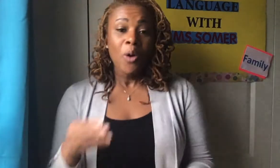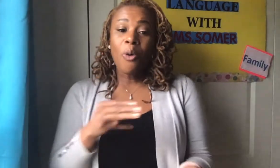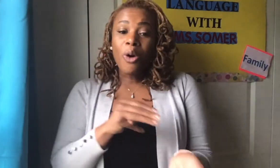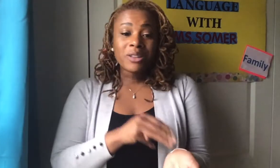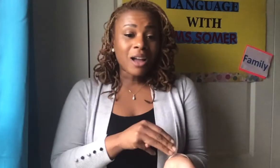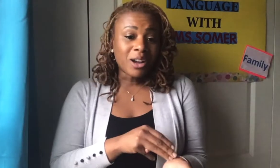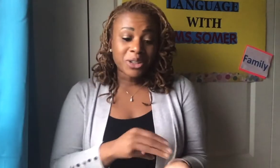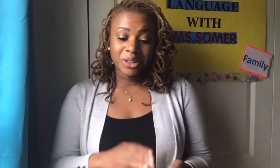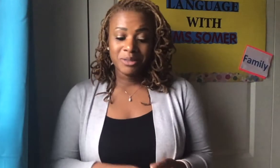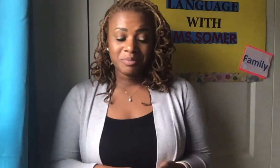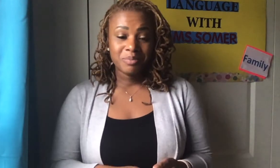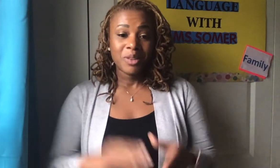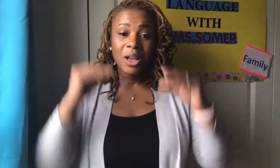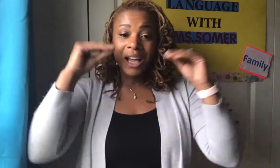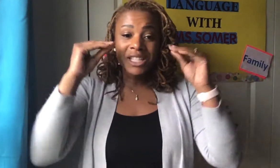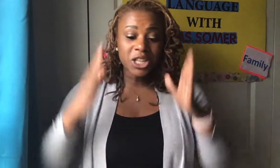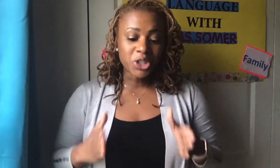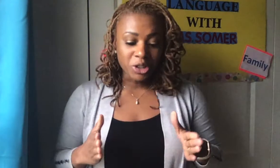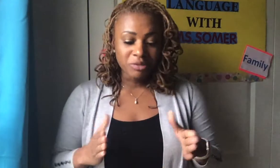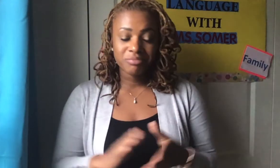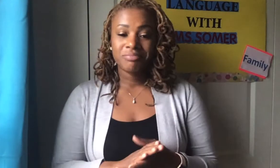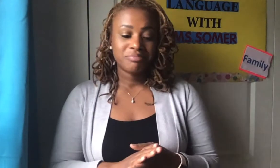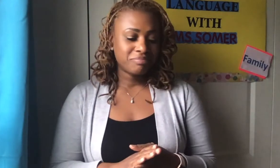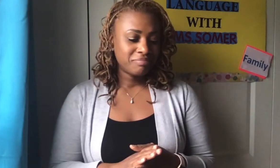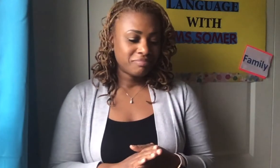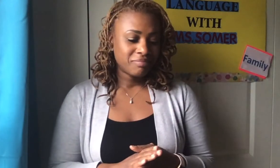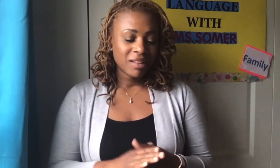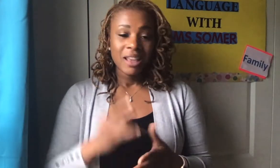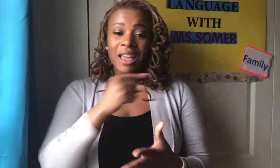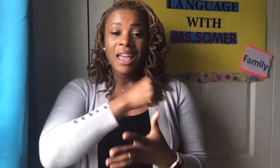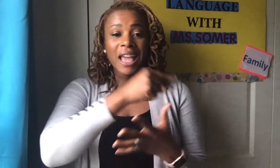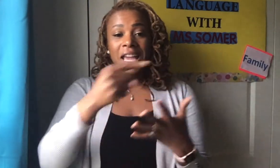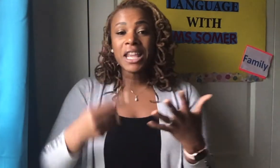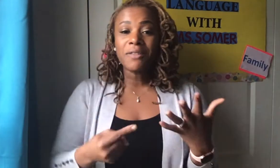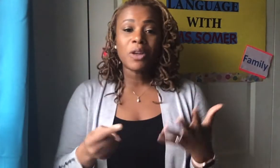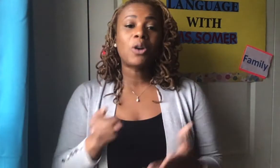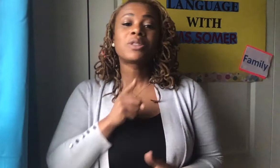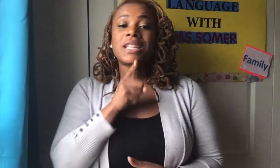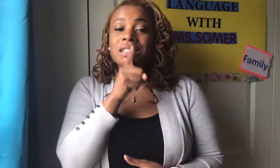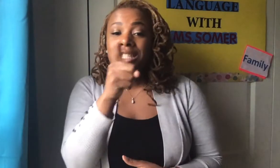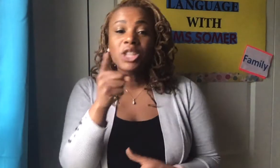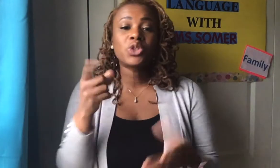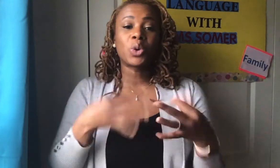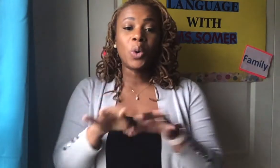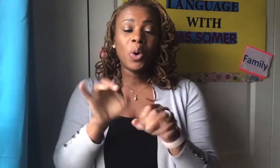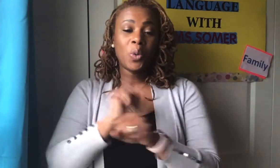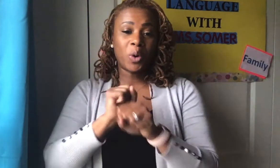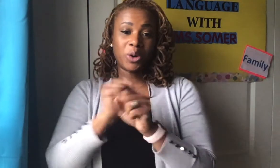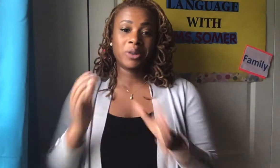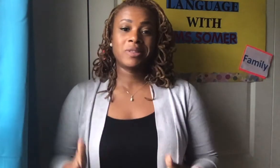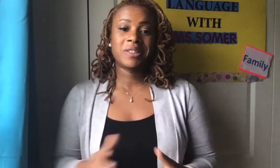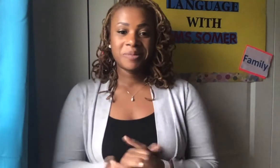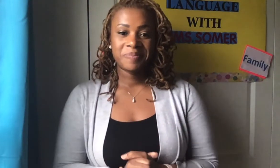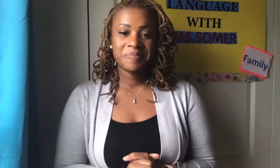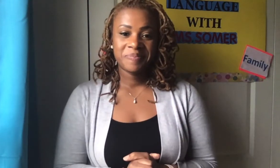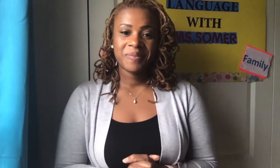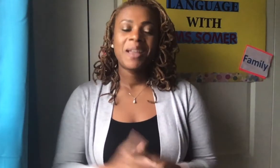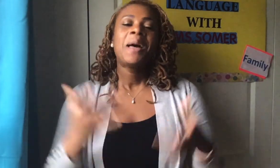Or a doctor, a teacher. Any of those essential workers. But